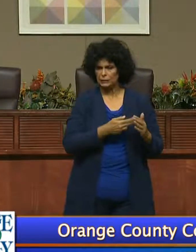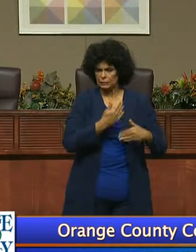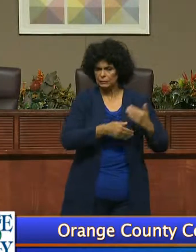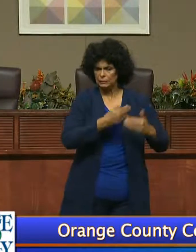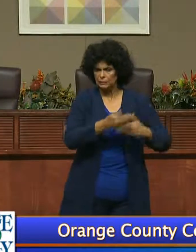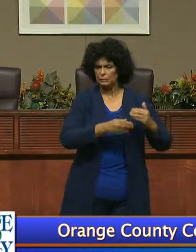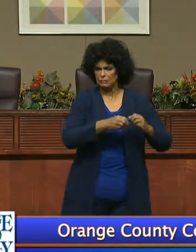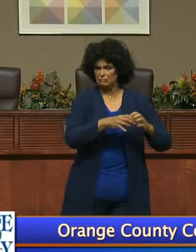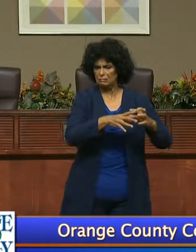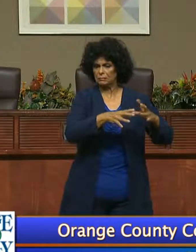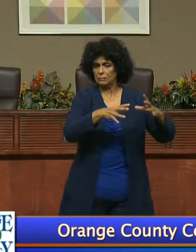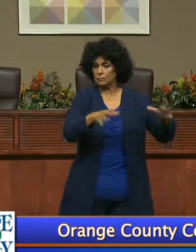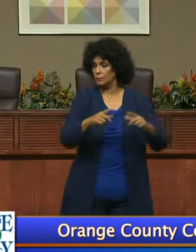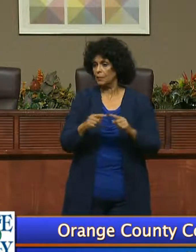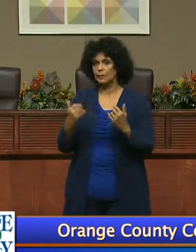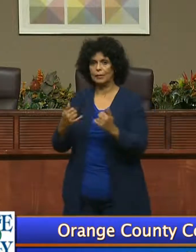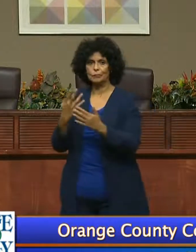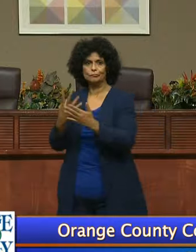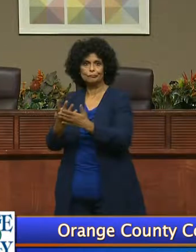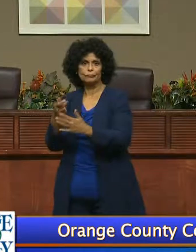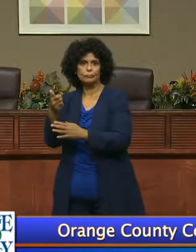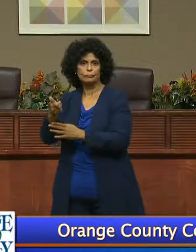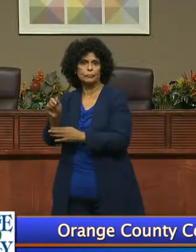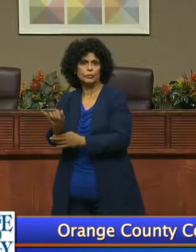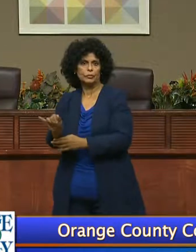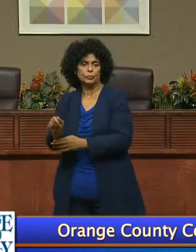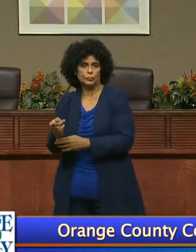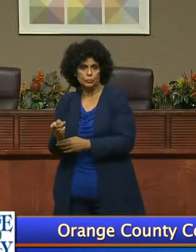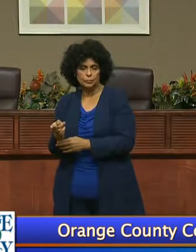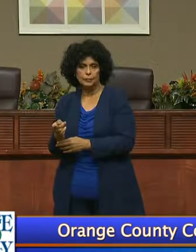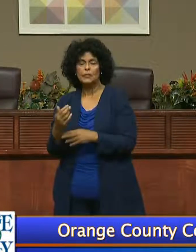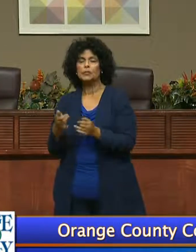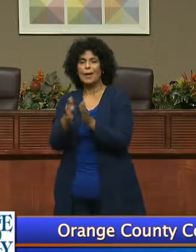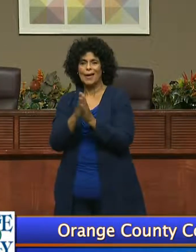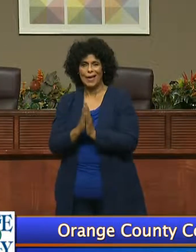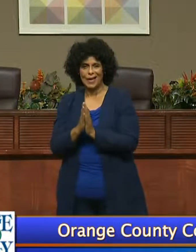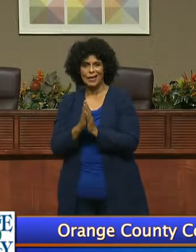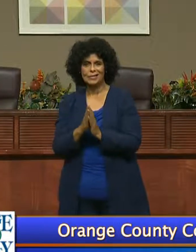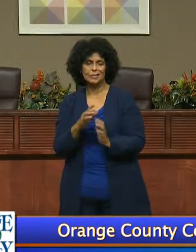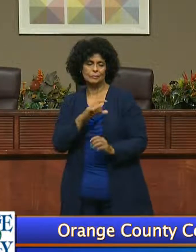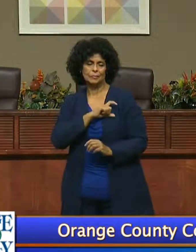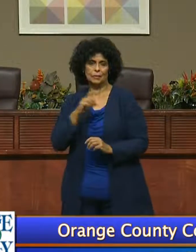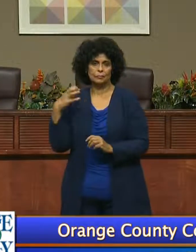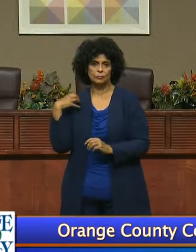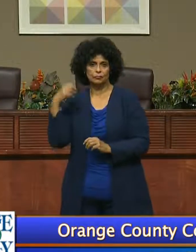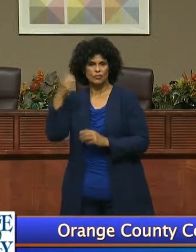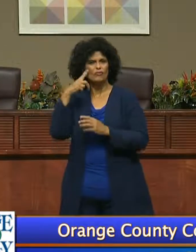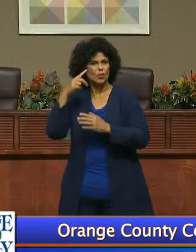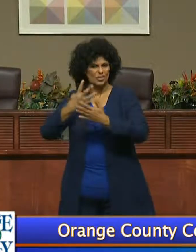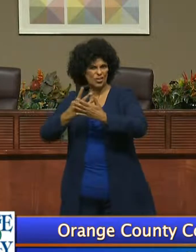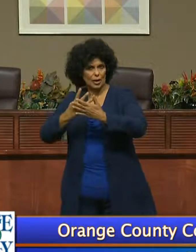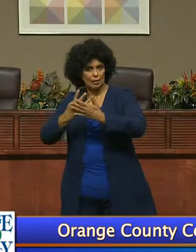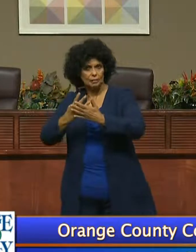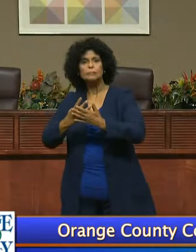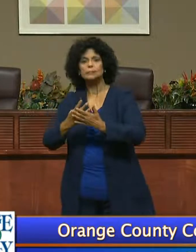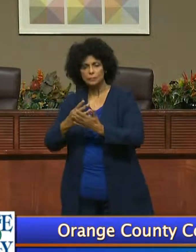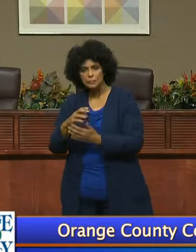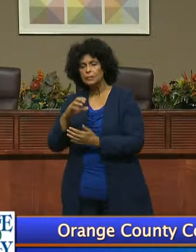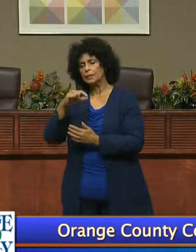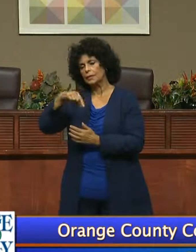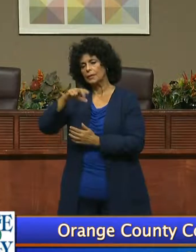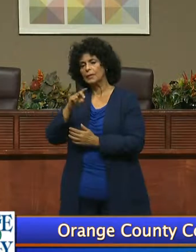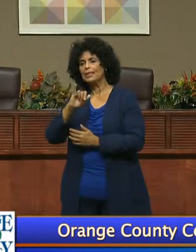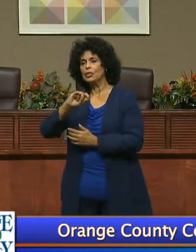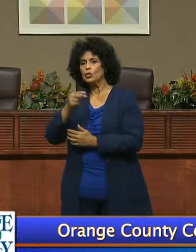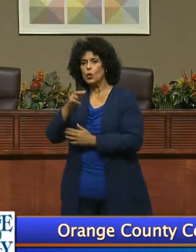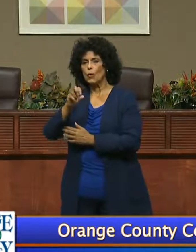so I asked Chief Quinones to come in so that if you have any specific questions of him about what